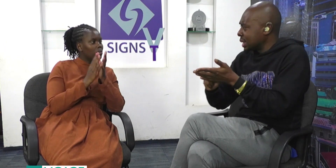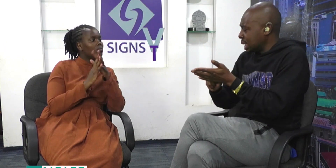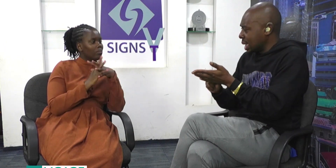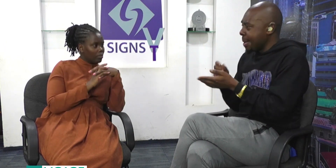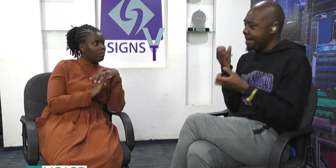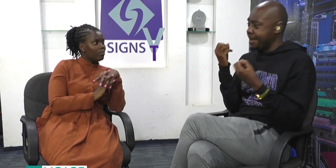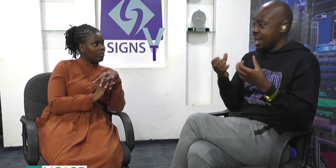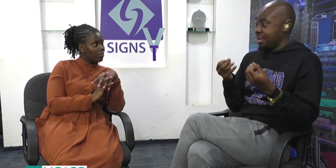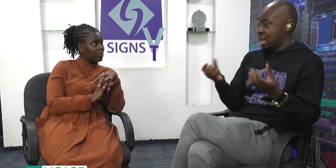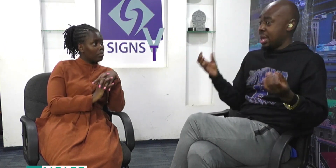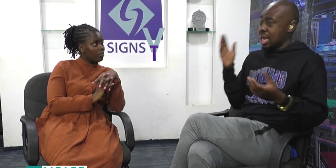Remember,